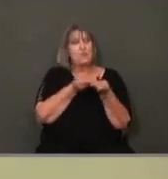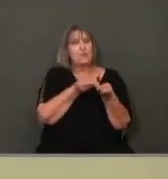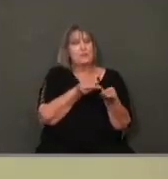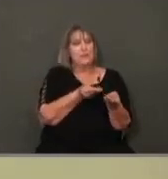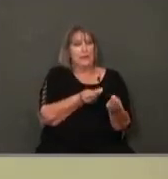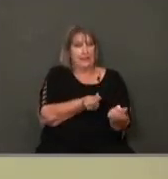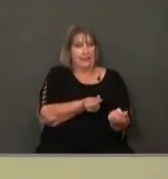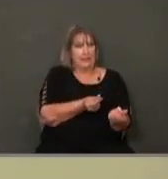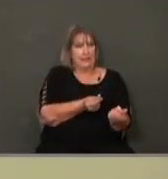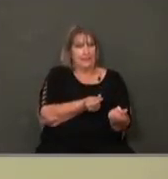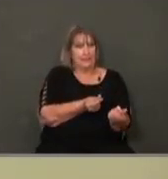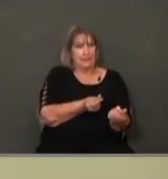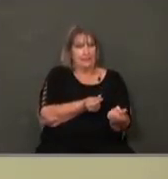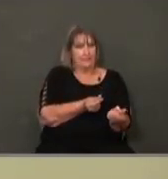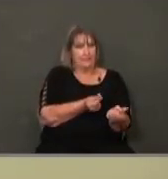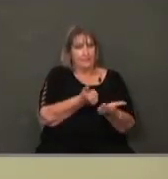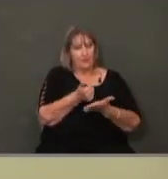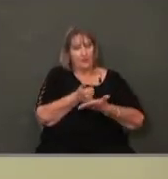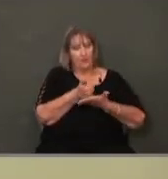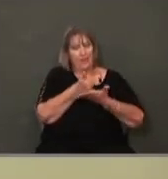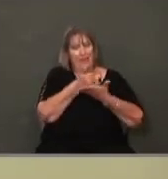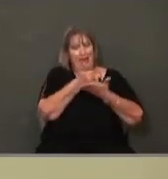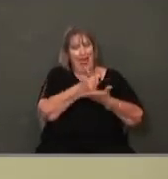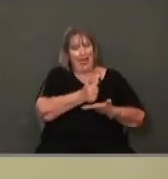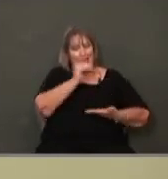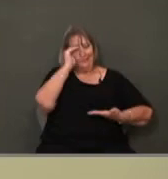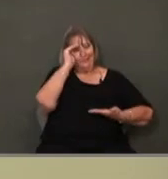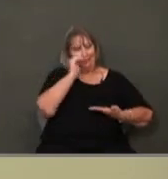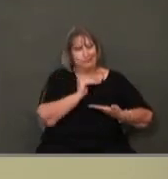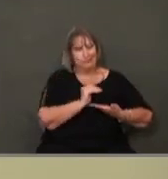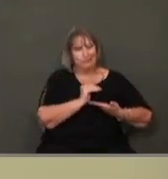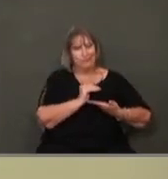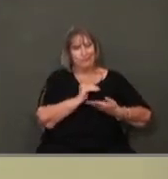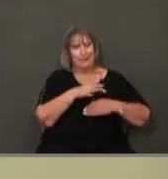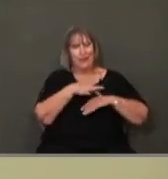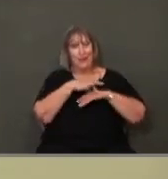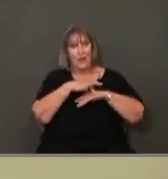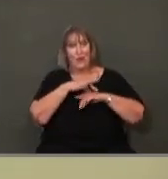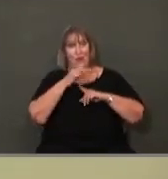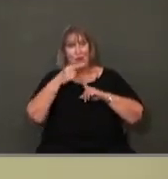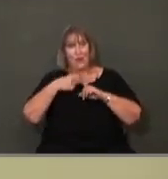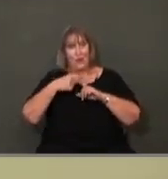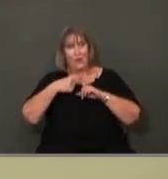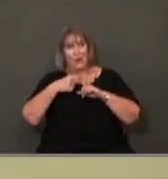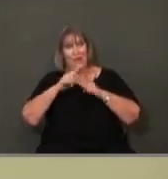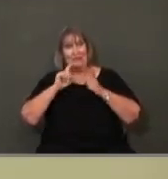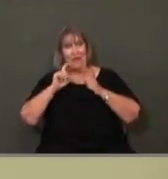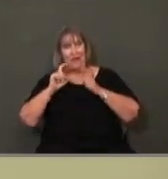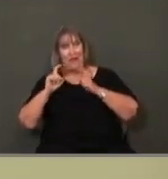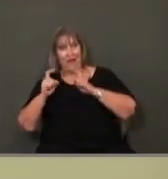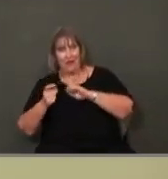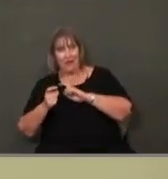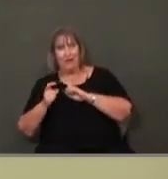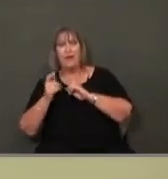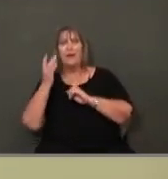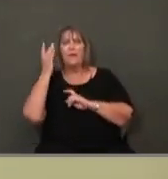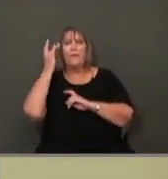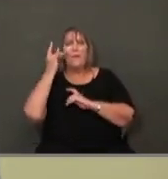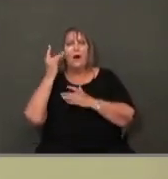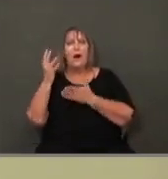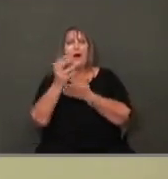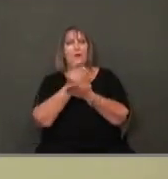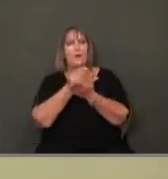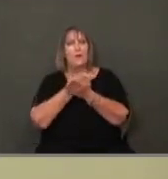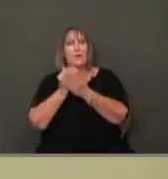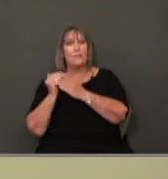on addressing climate change and to address the reason that we got this surplus from